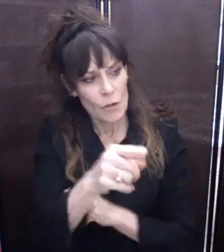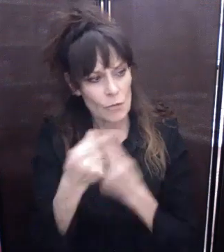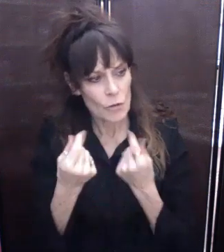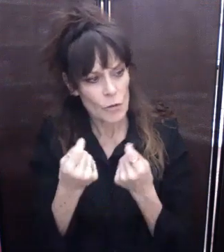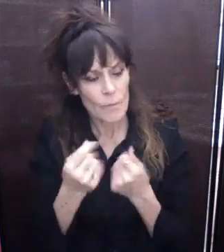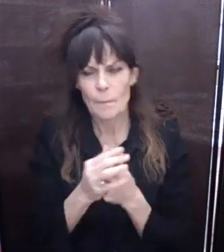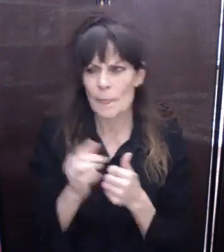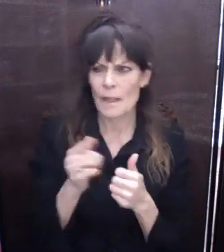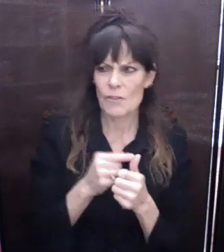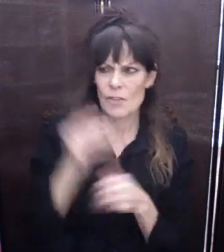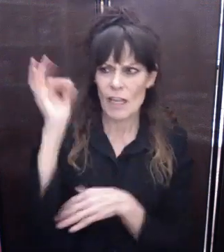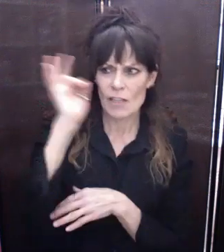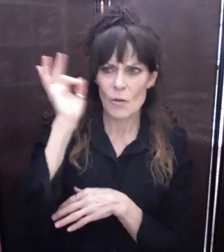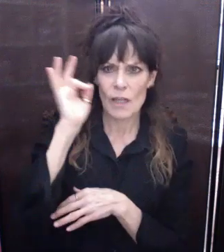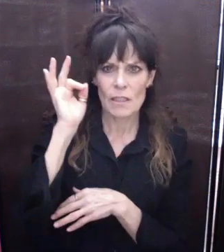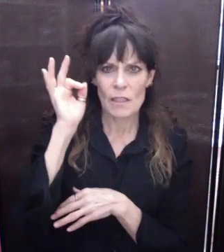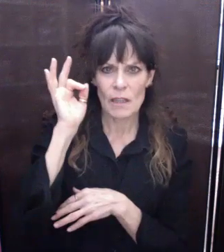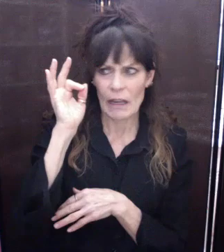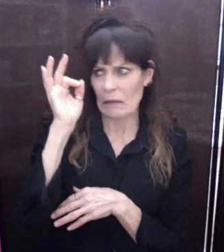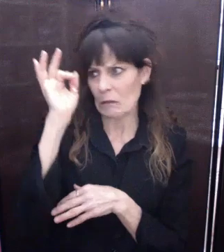I didn't have any idea. Well, I had no clue what he was talking about.